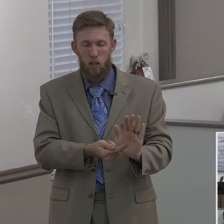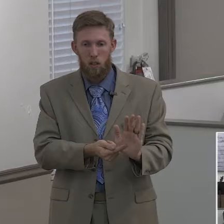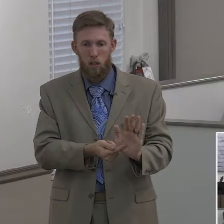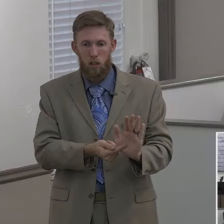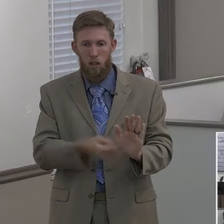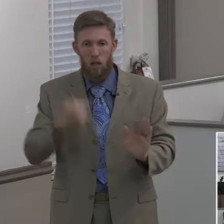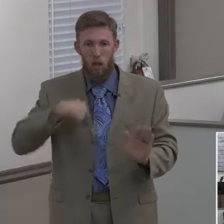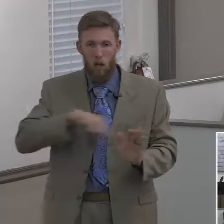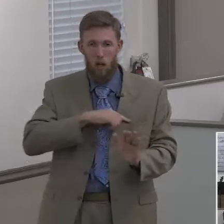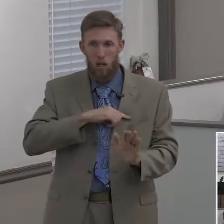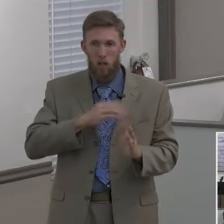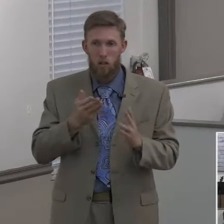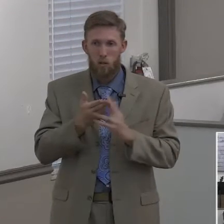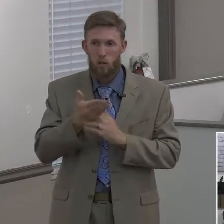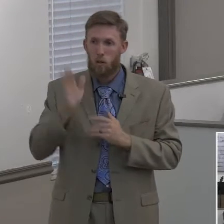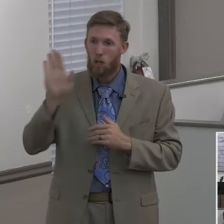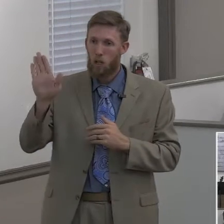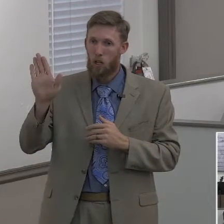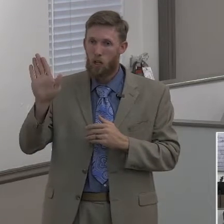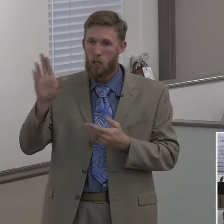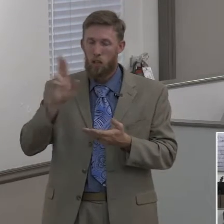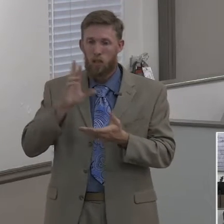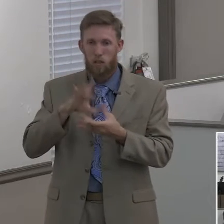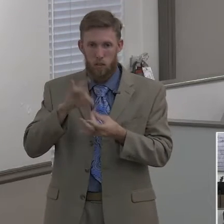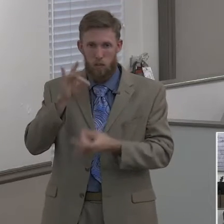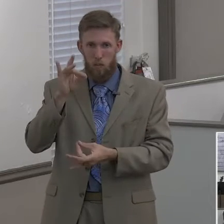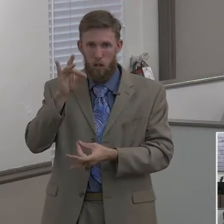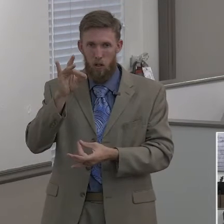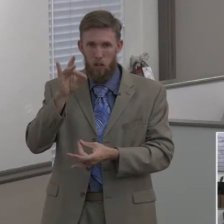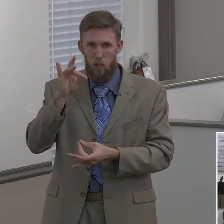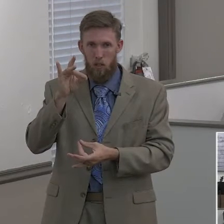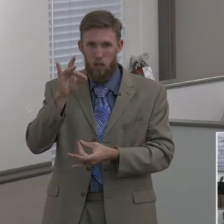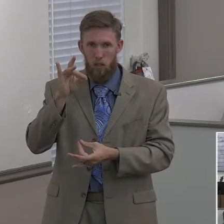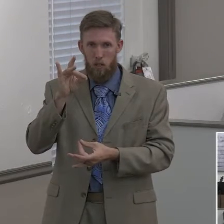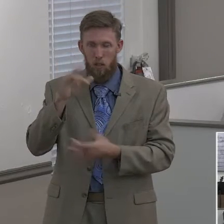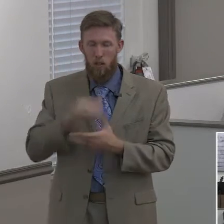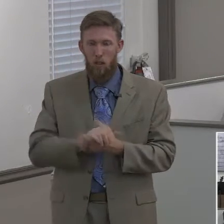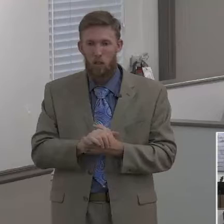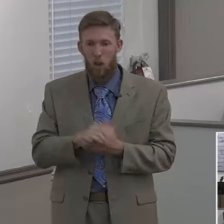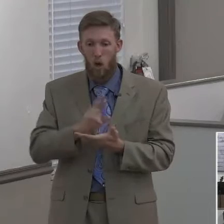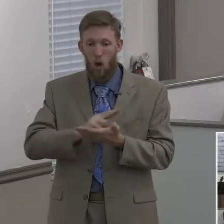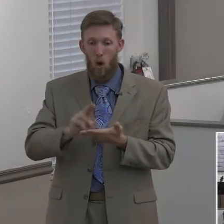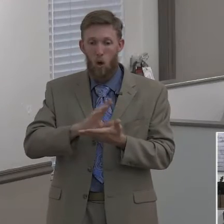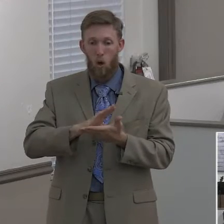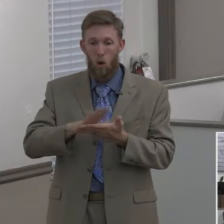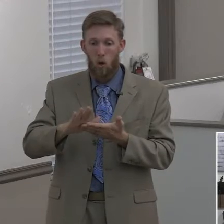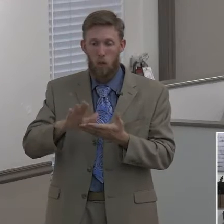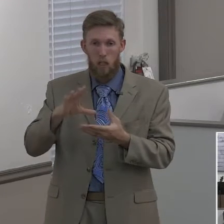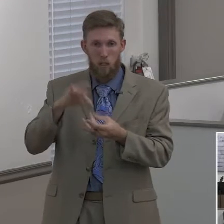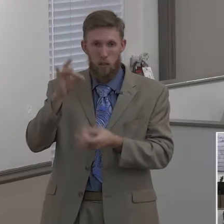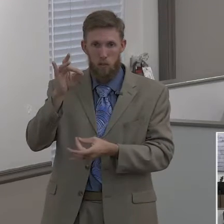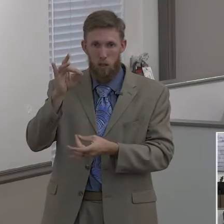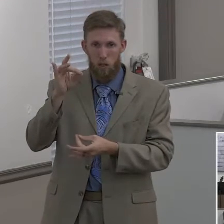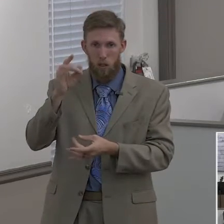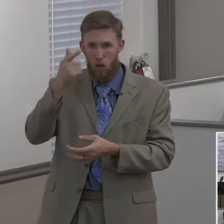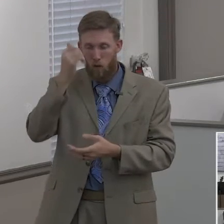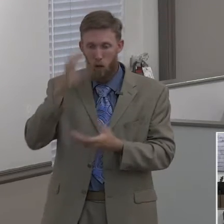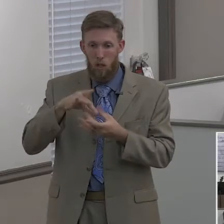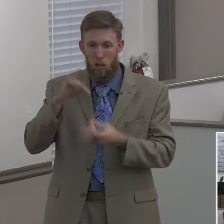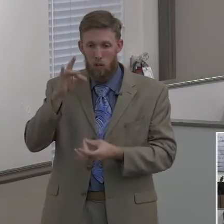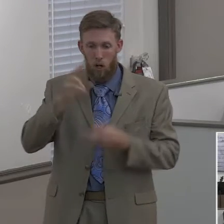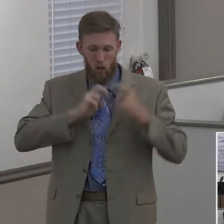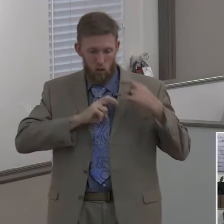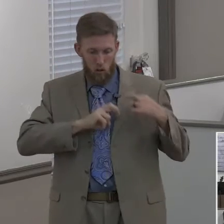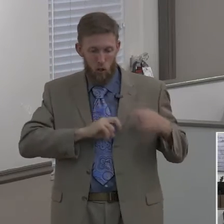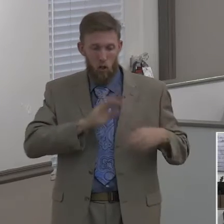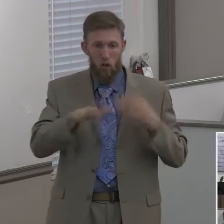us by His what? Spirit. Capital S. Holy Spirit. For the